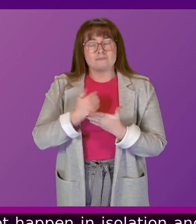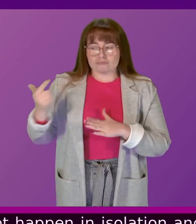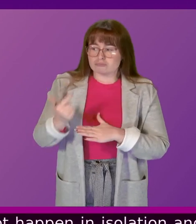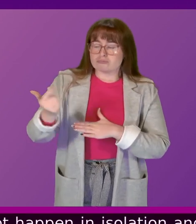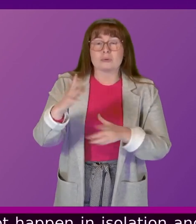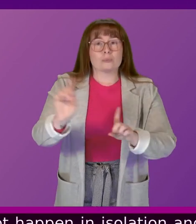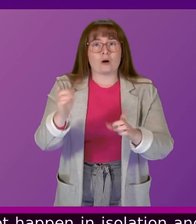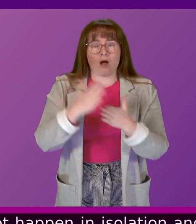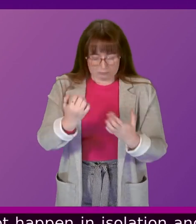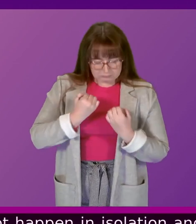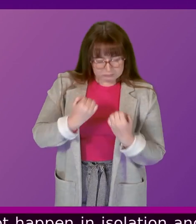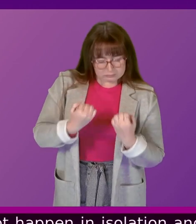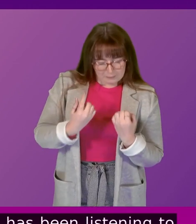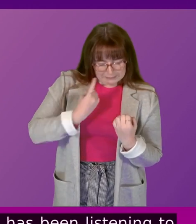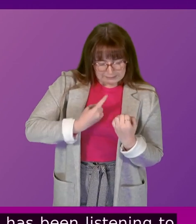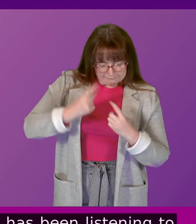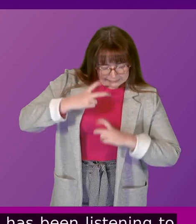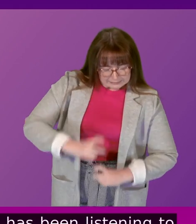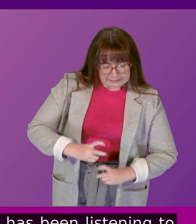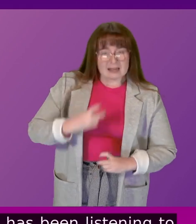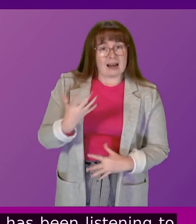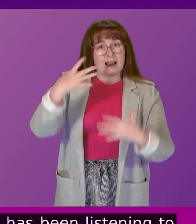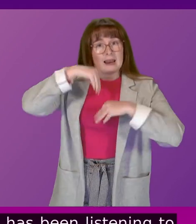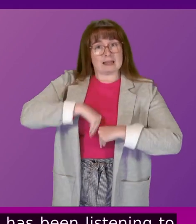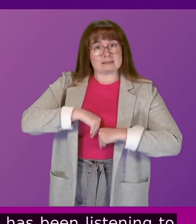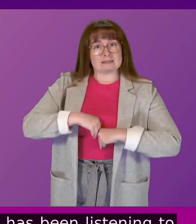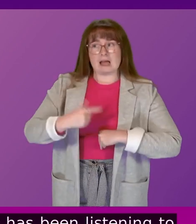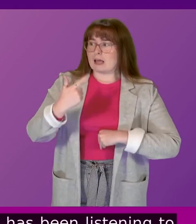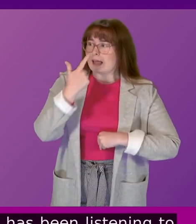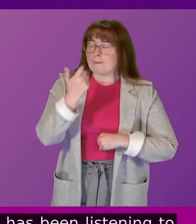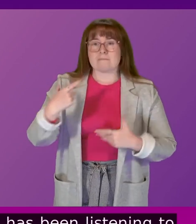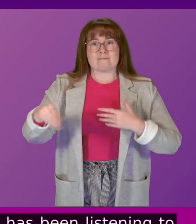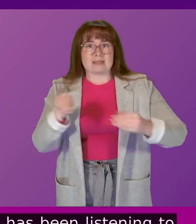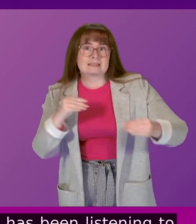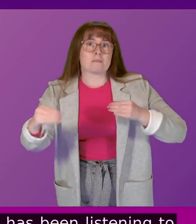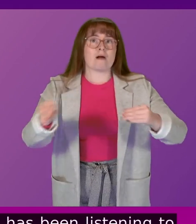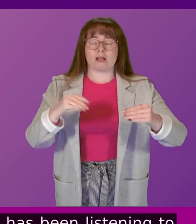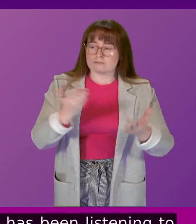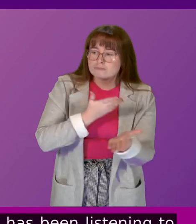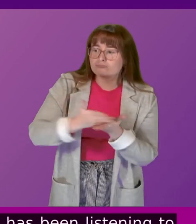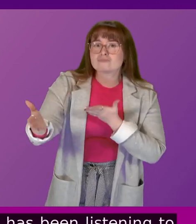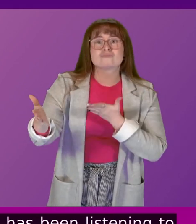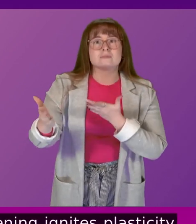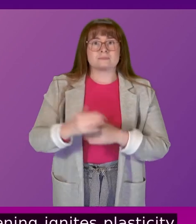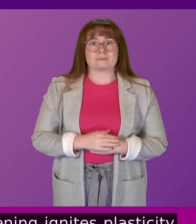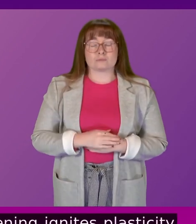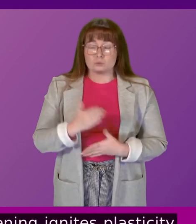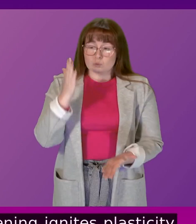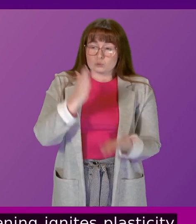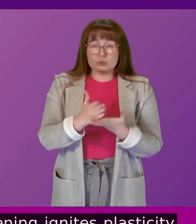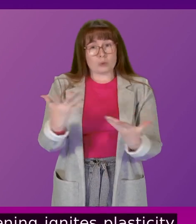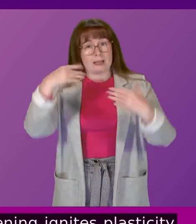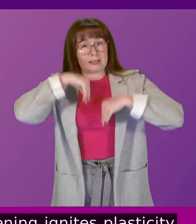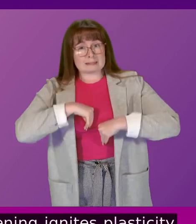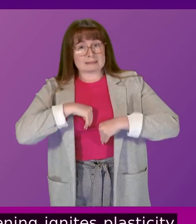and recognizing how listening ignites plasticity and purity. So true listening really